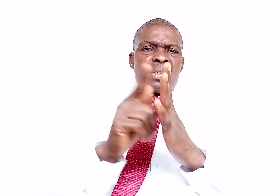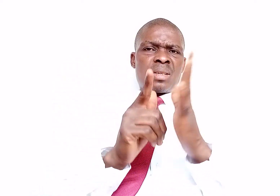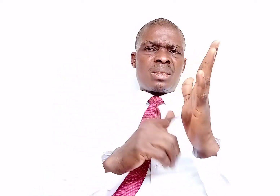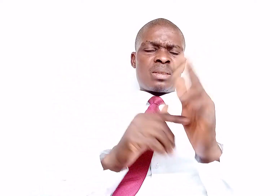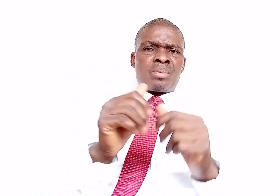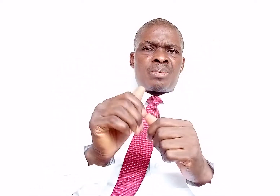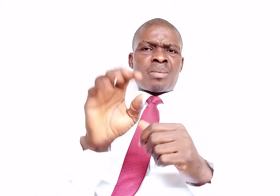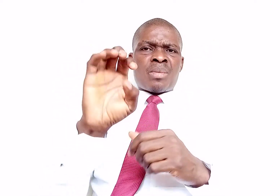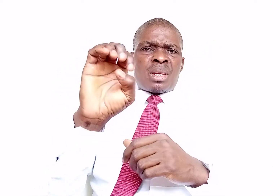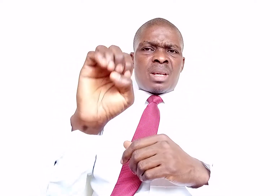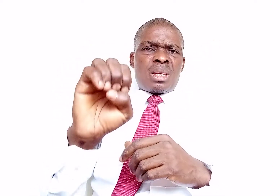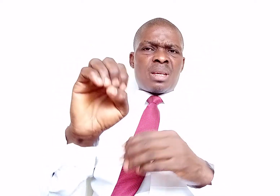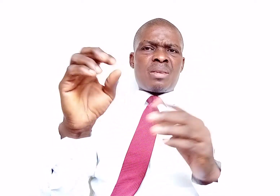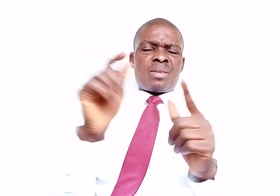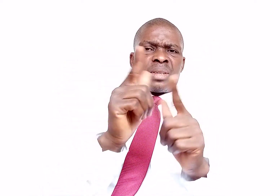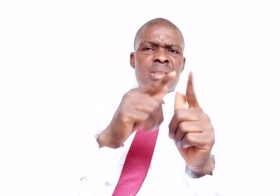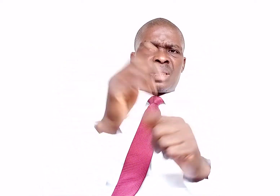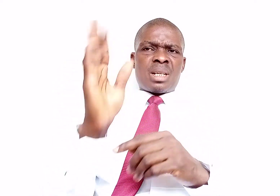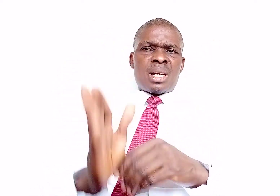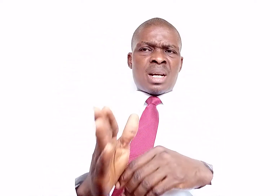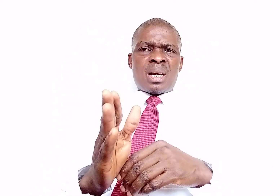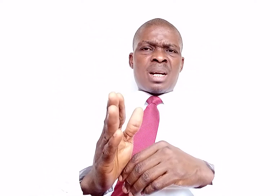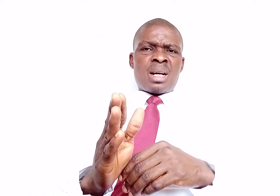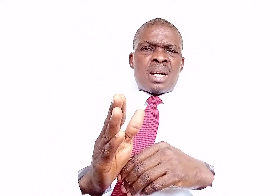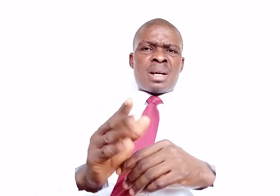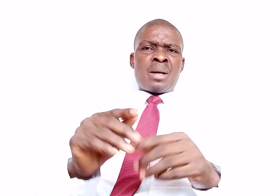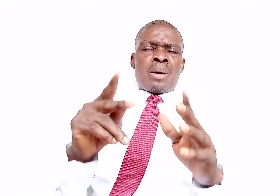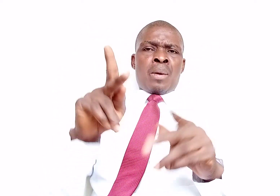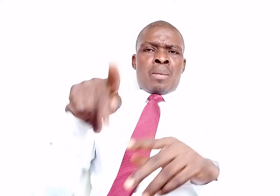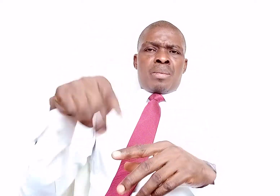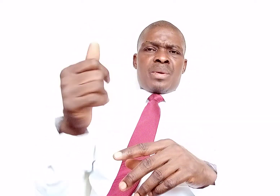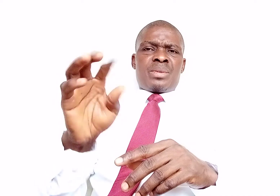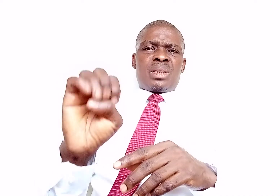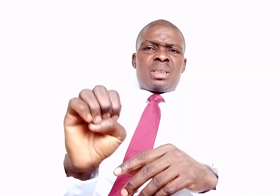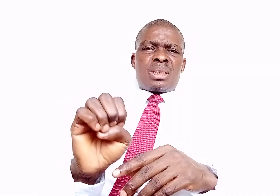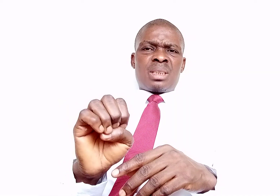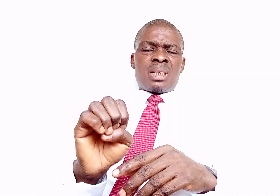E, judge. E, peaches. E,